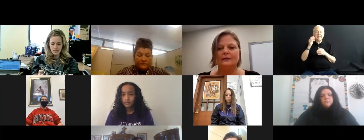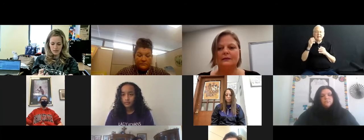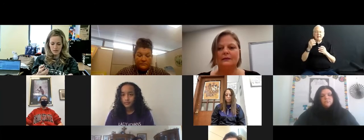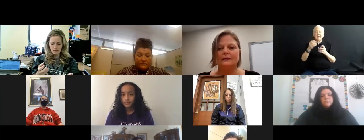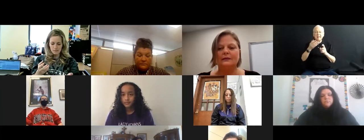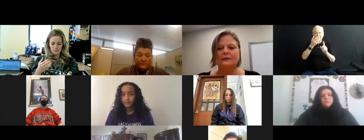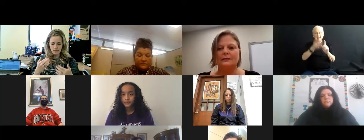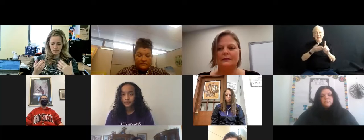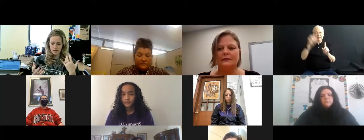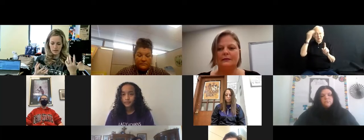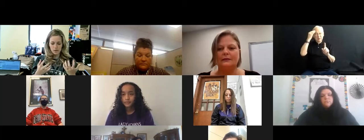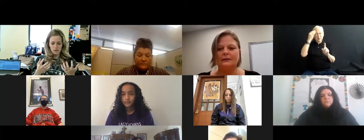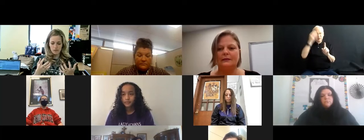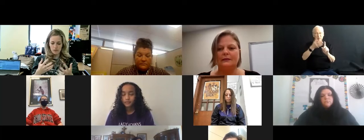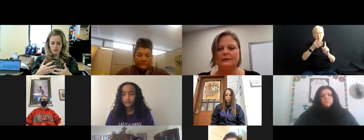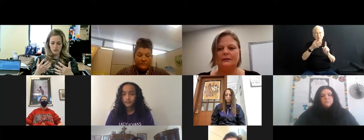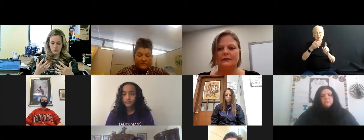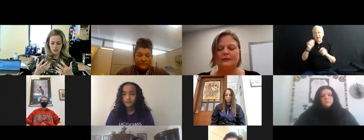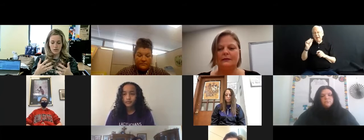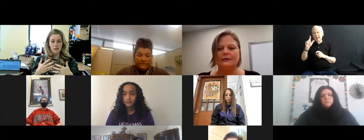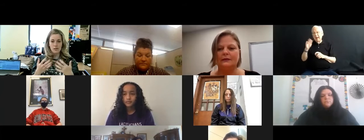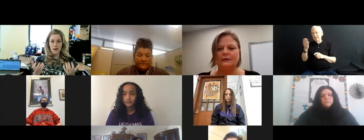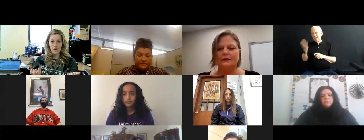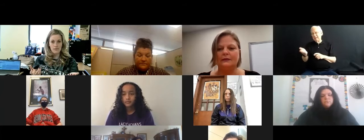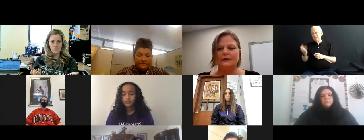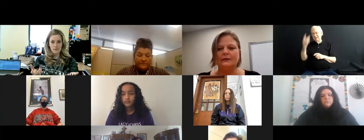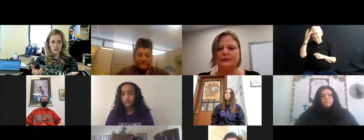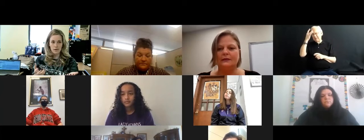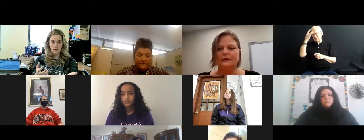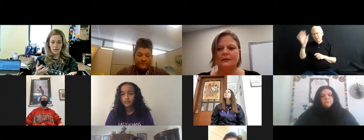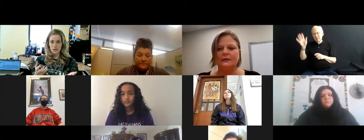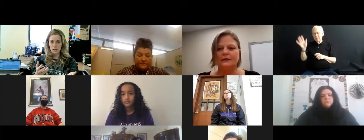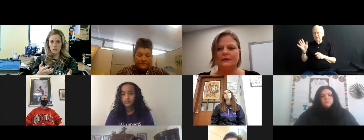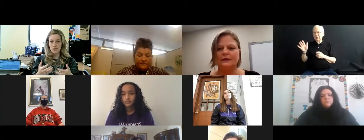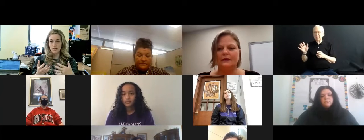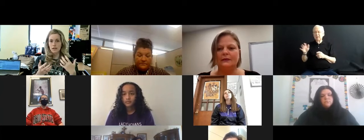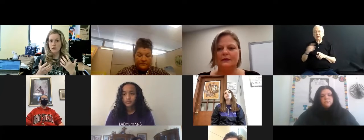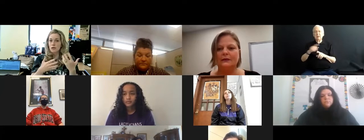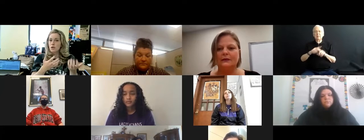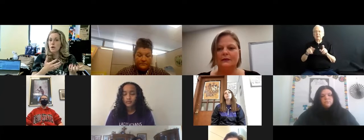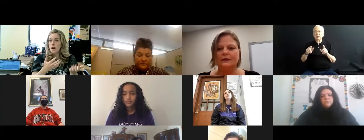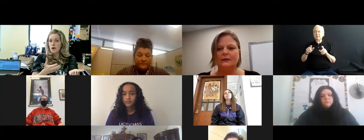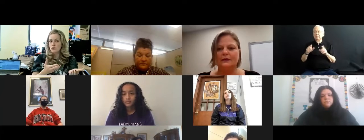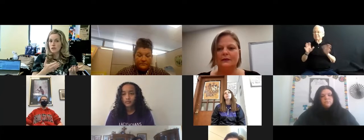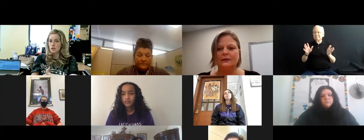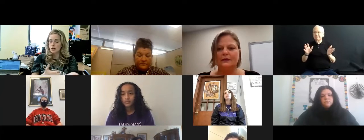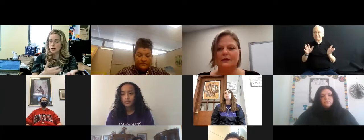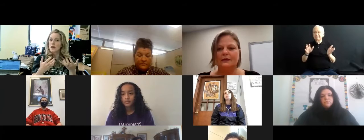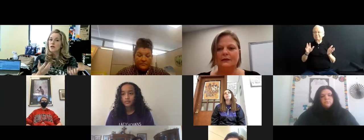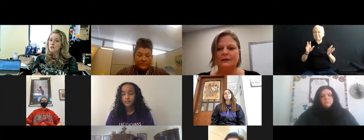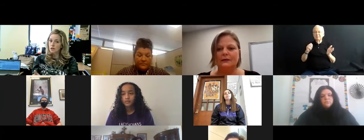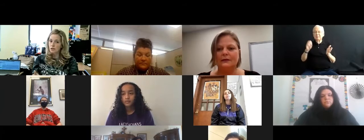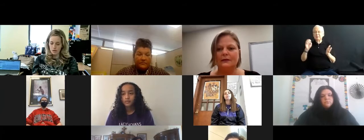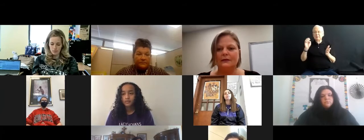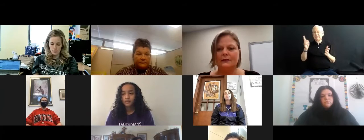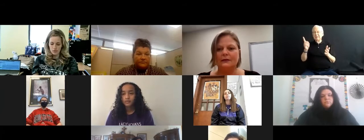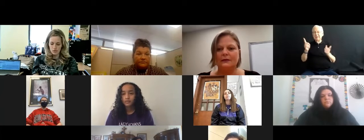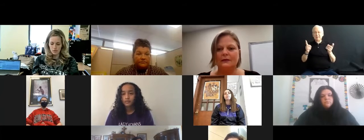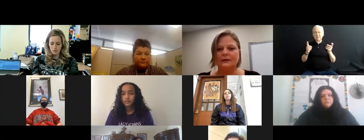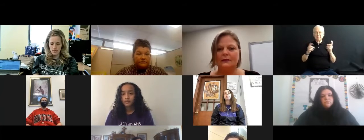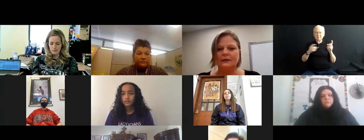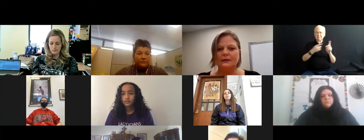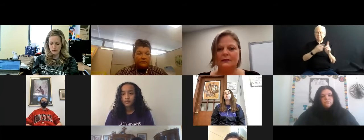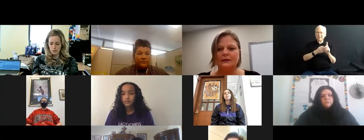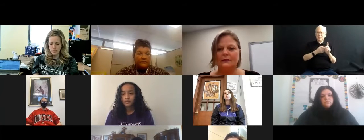but like she didn't have any education. He wanted to know how to teach her to learn and